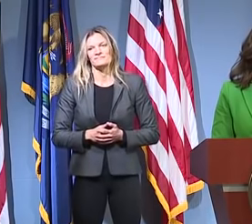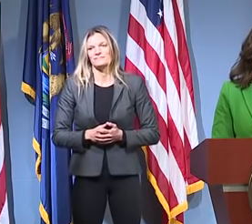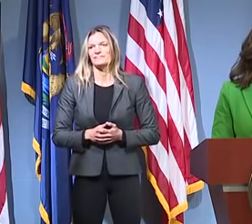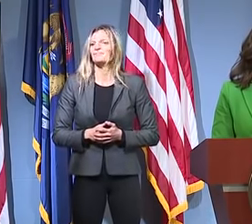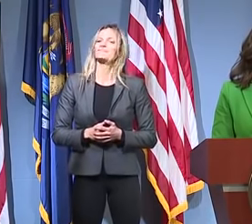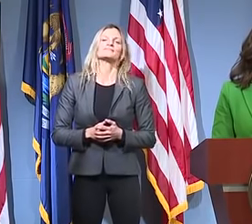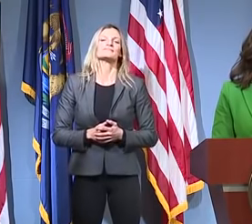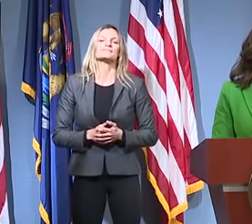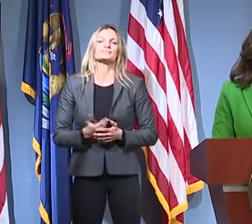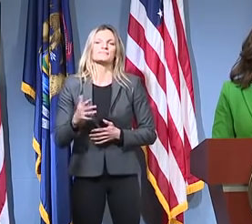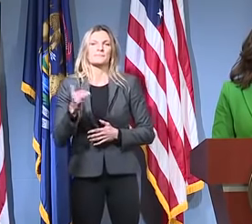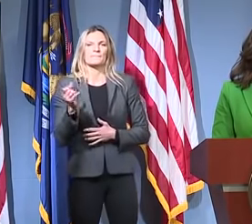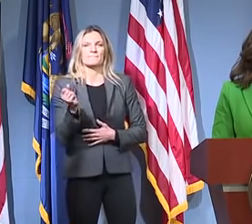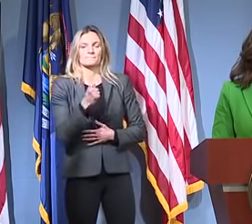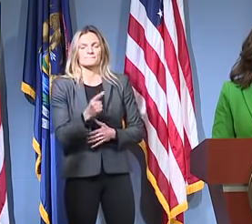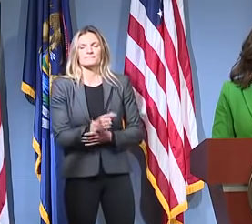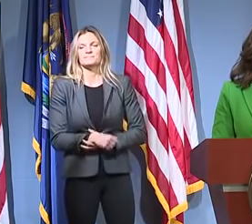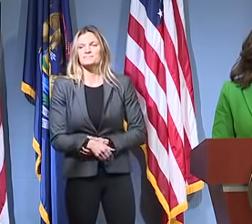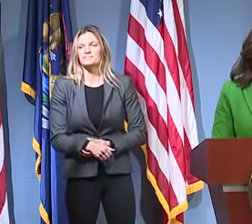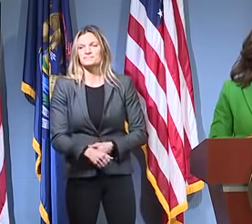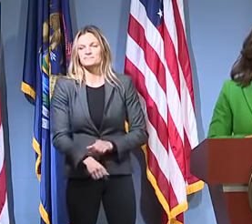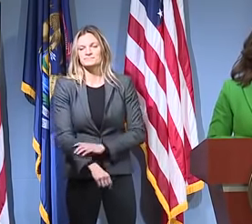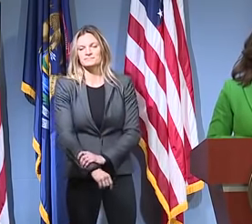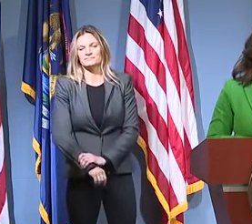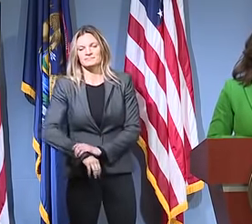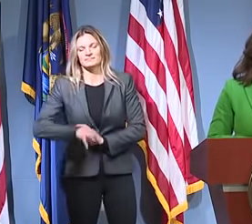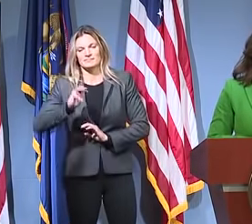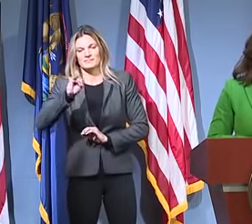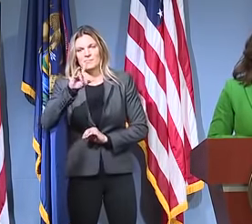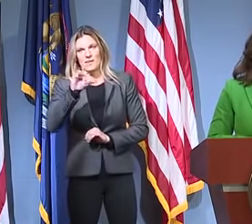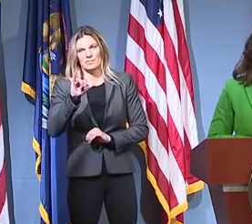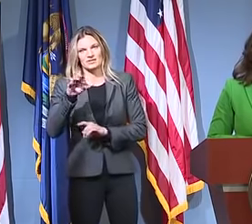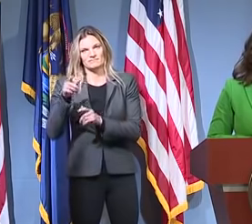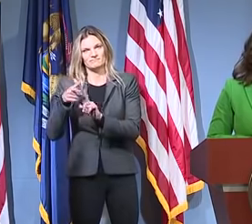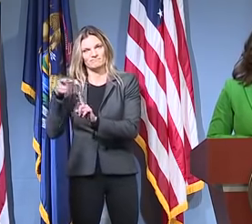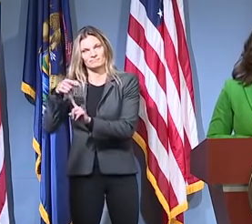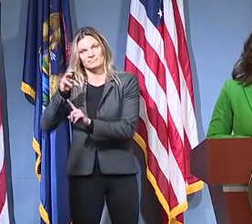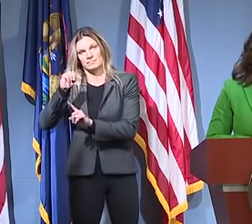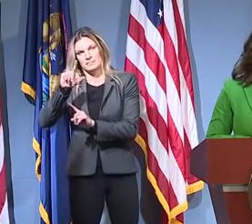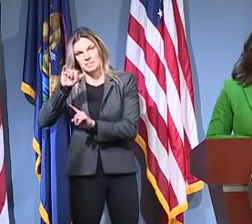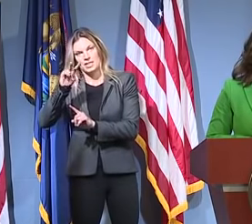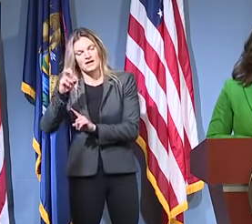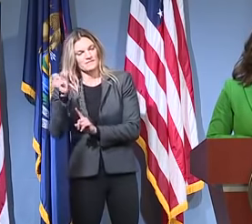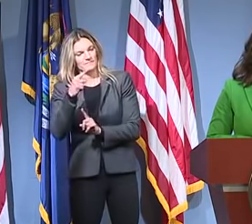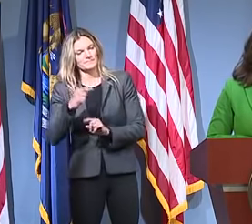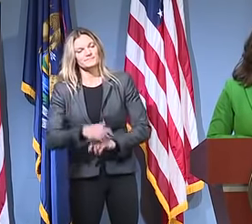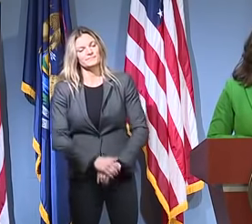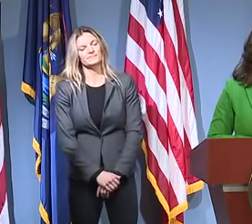Okay. Governor, the next question comes from Emily Lawler with MLive.